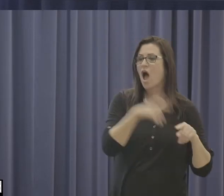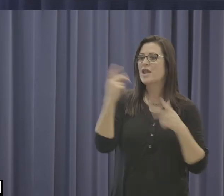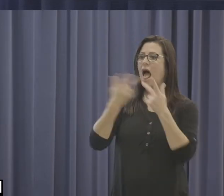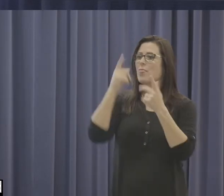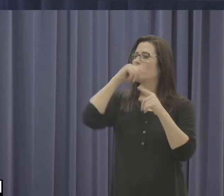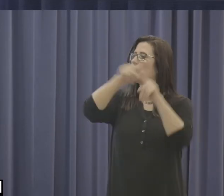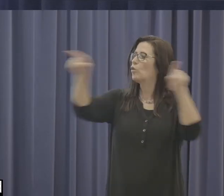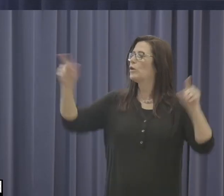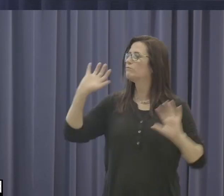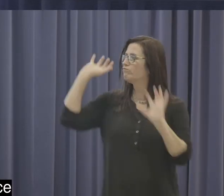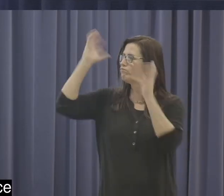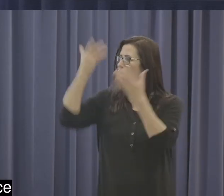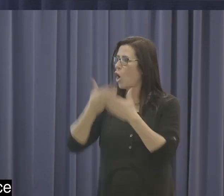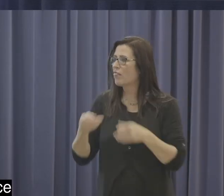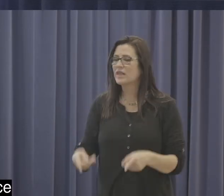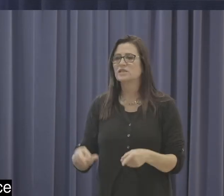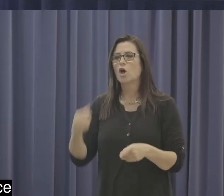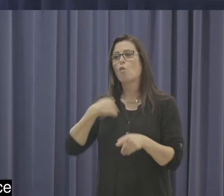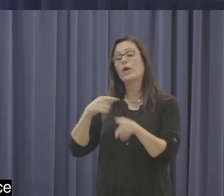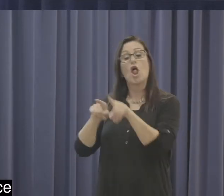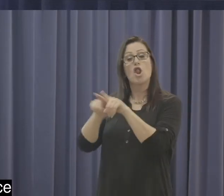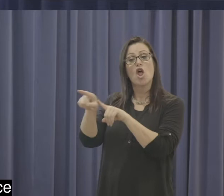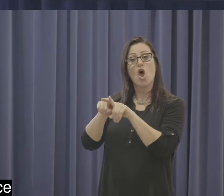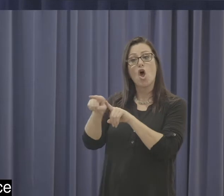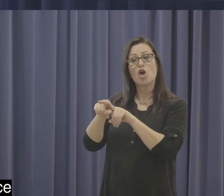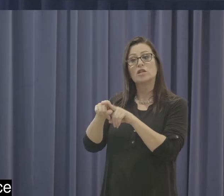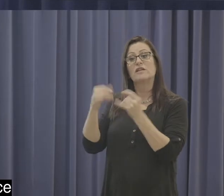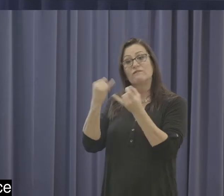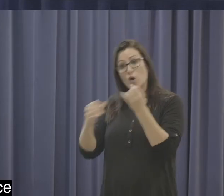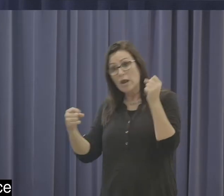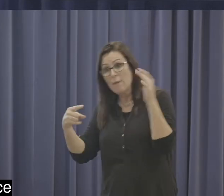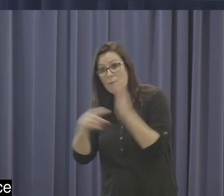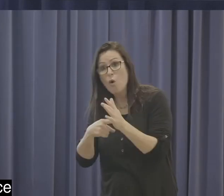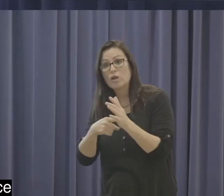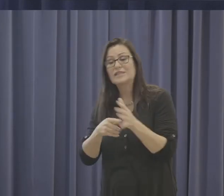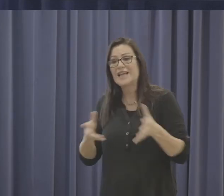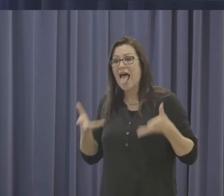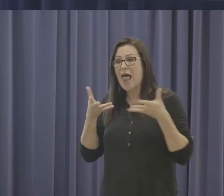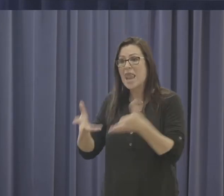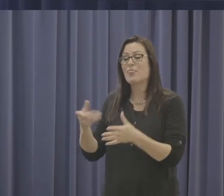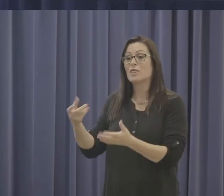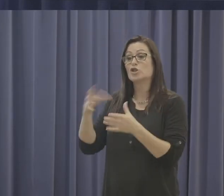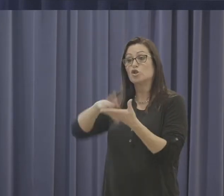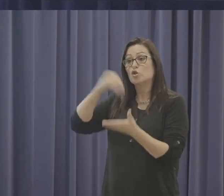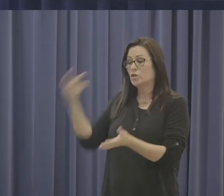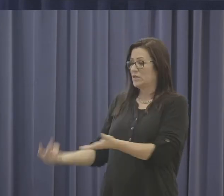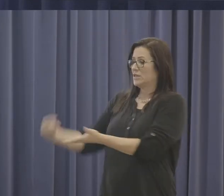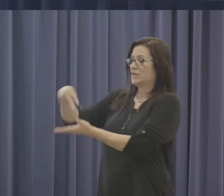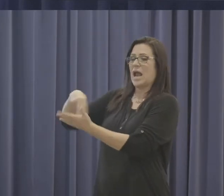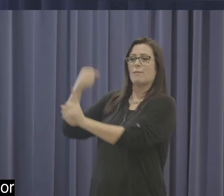other stakeholders, we learned the importance of enabling students to advocate for